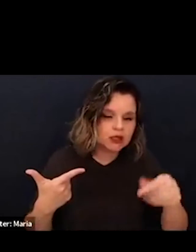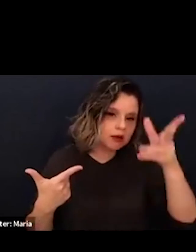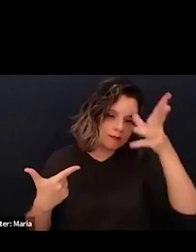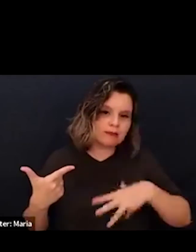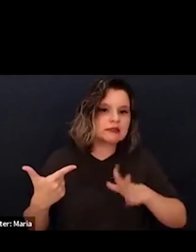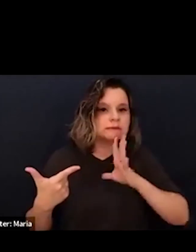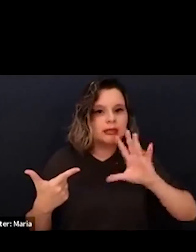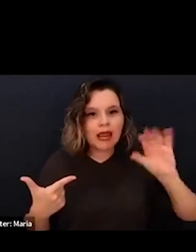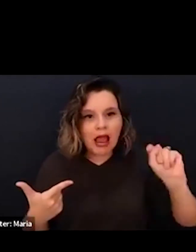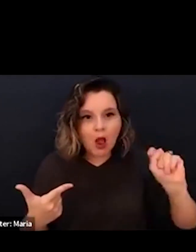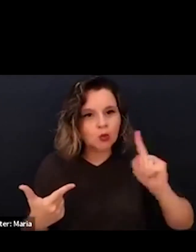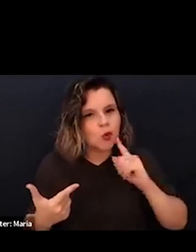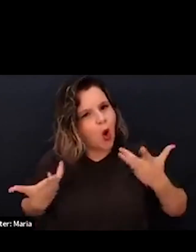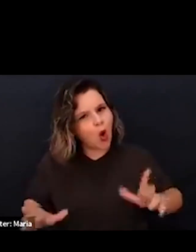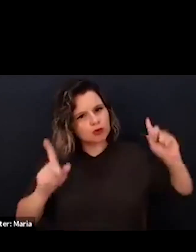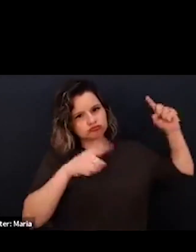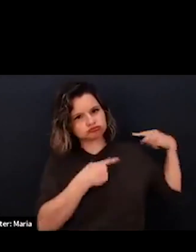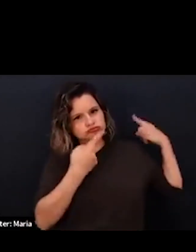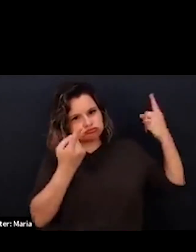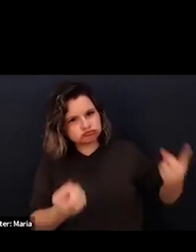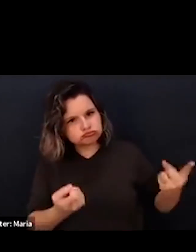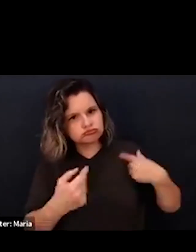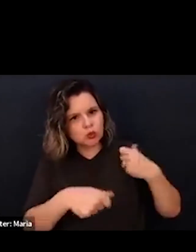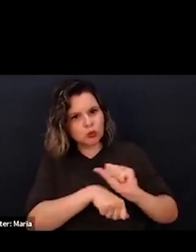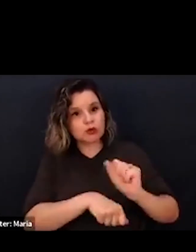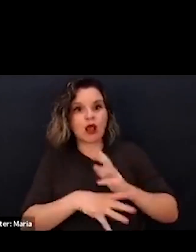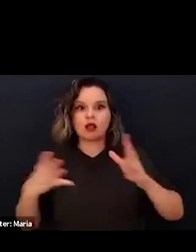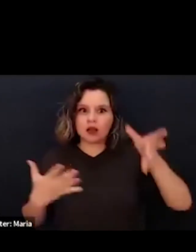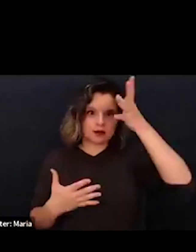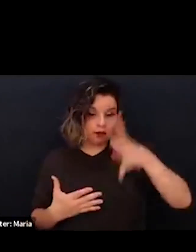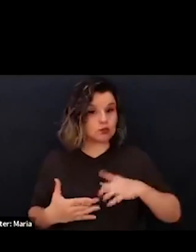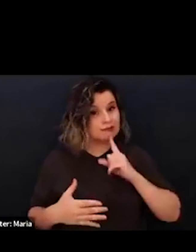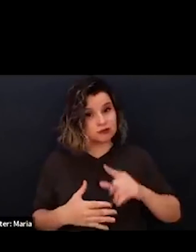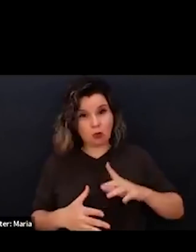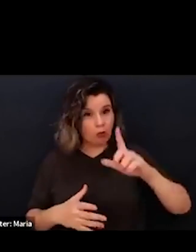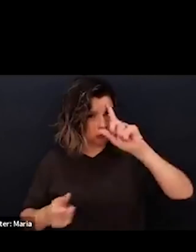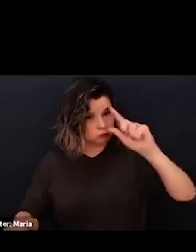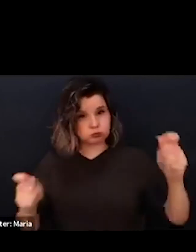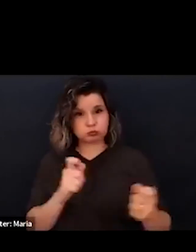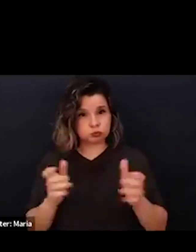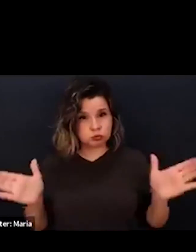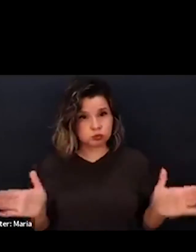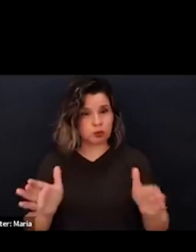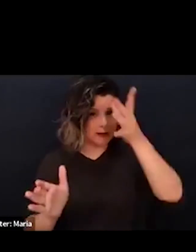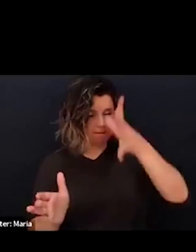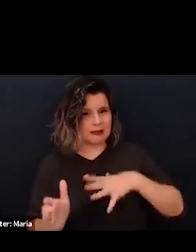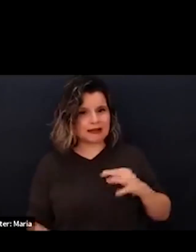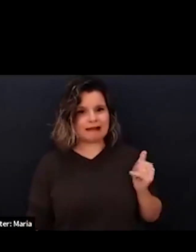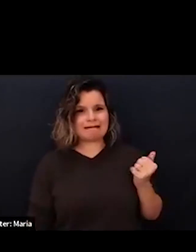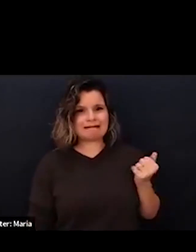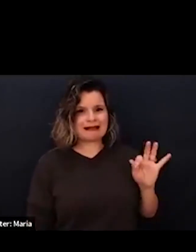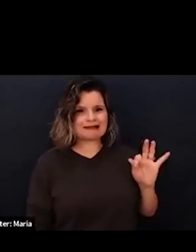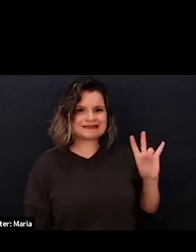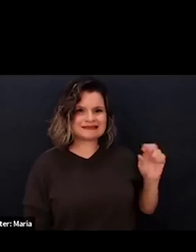speaking out. We've already been doing this. And there is an awful lot of men. There's a whole movement of men that started in the late 1970s, early 1980s,